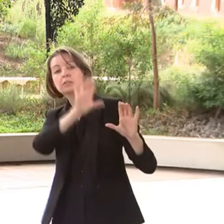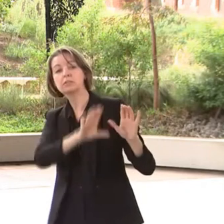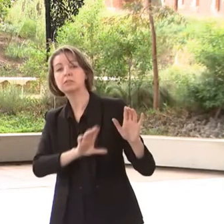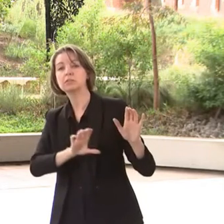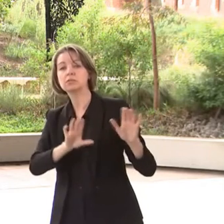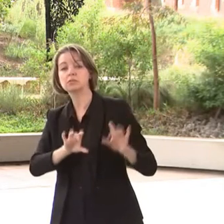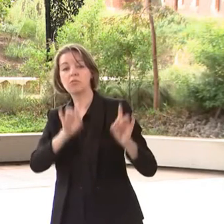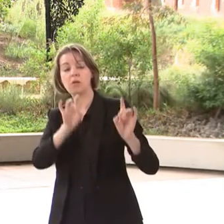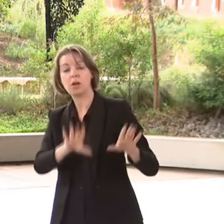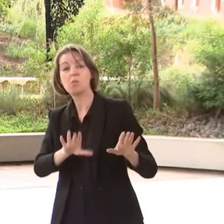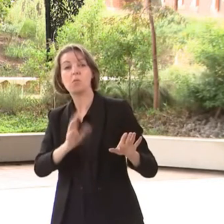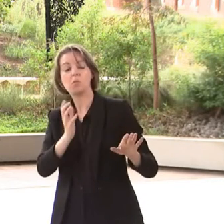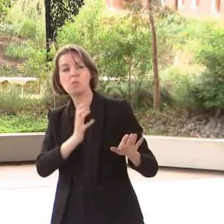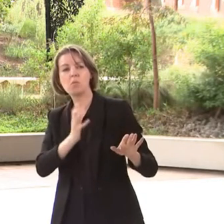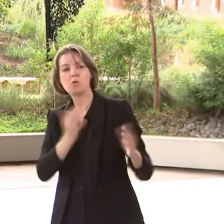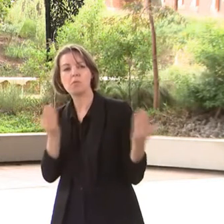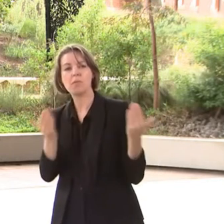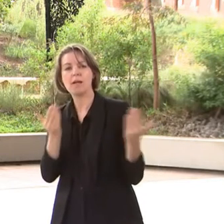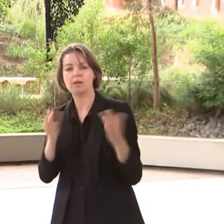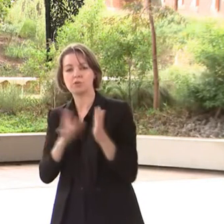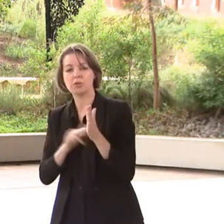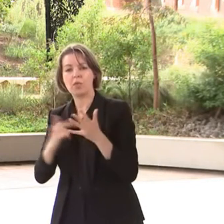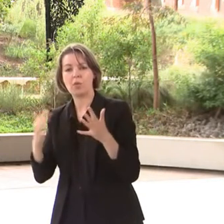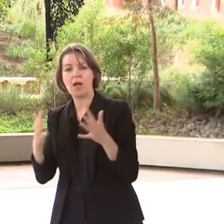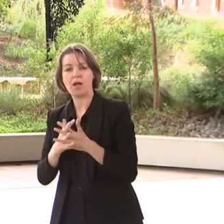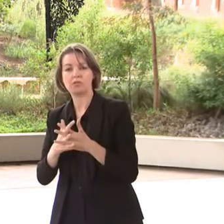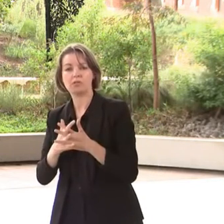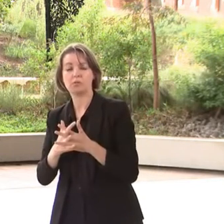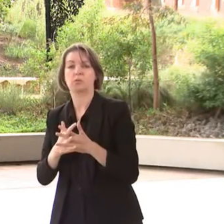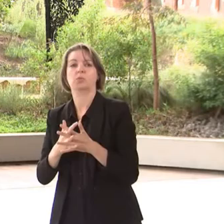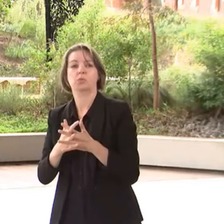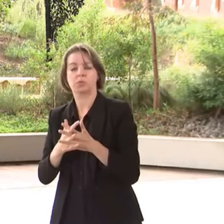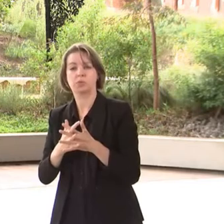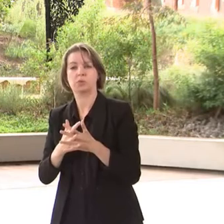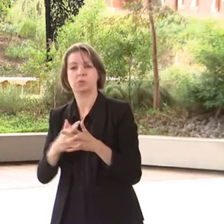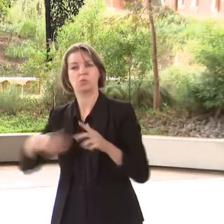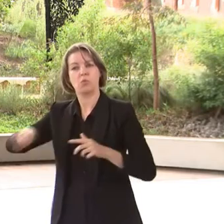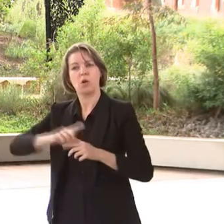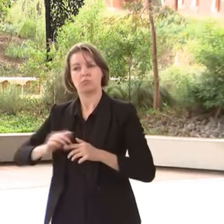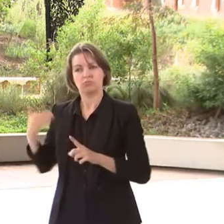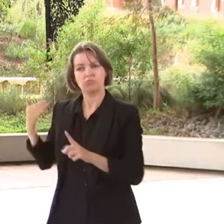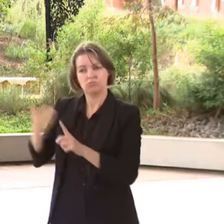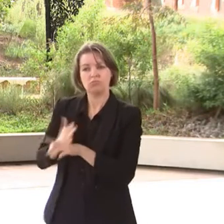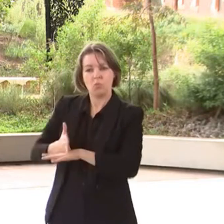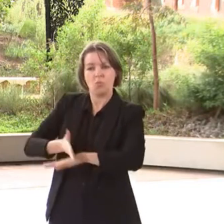other states, look at New South Wales, didn't just happen. You go into a pandemic,